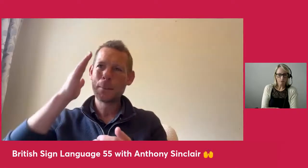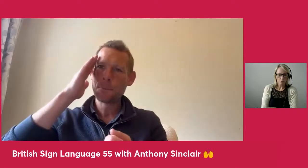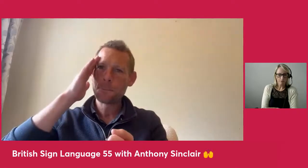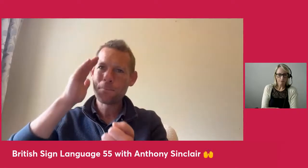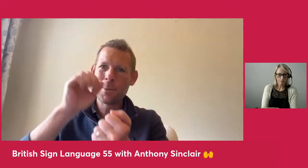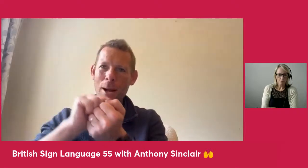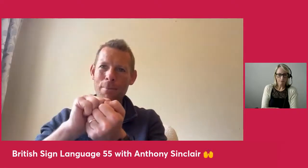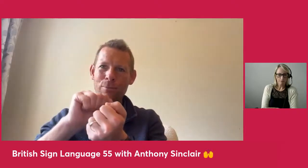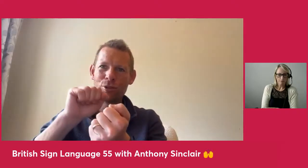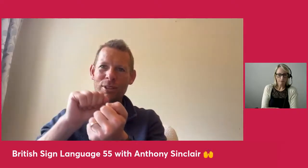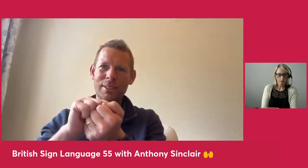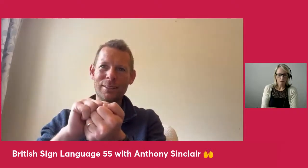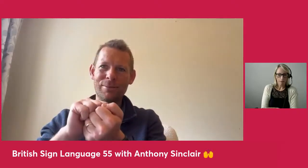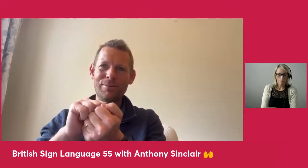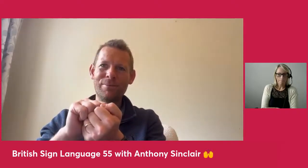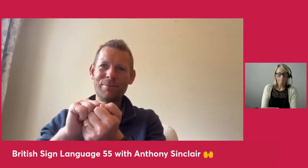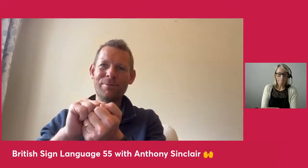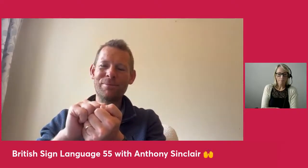wonderful,